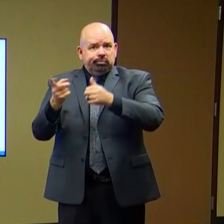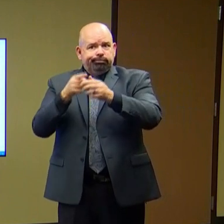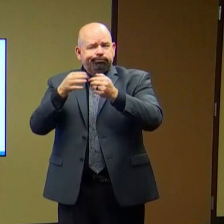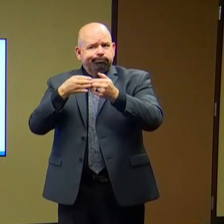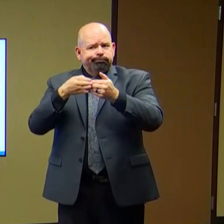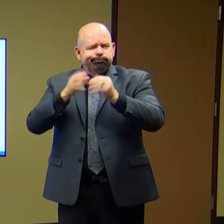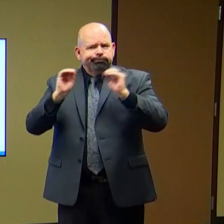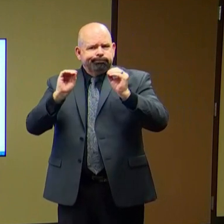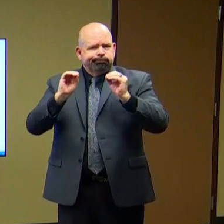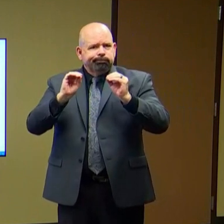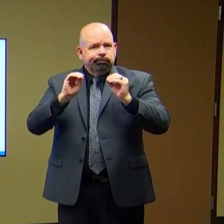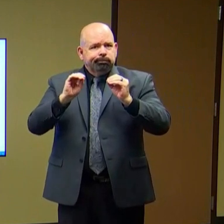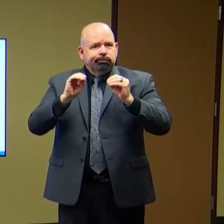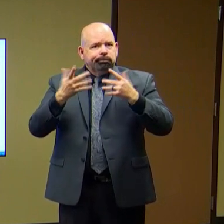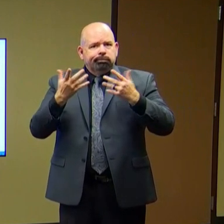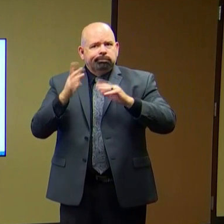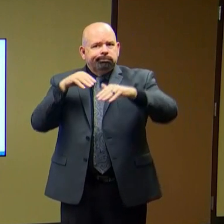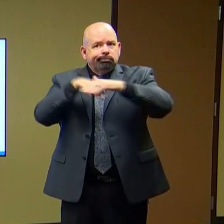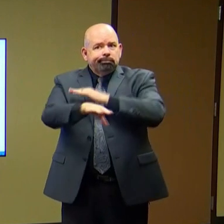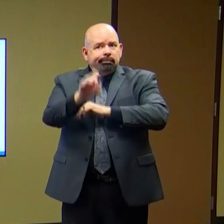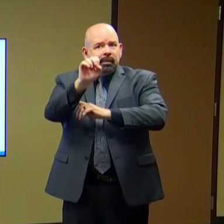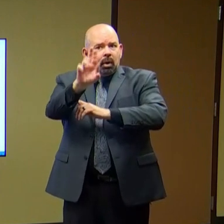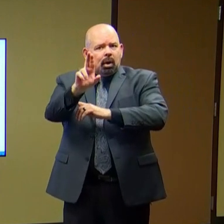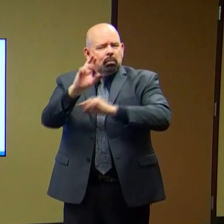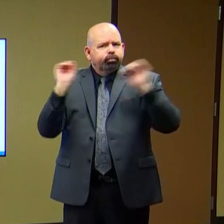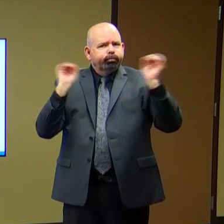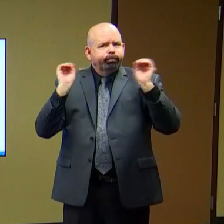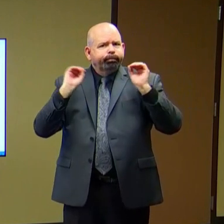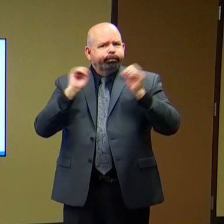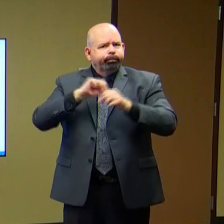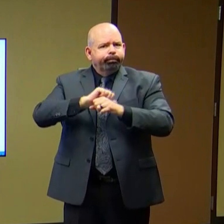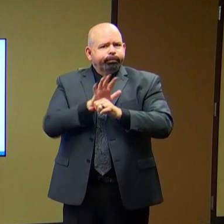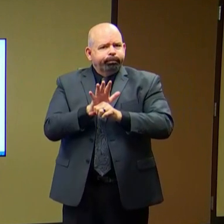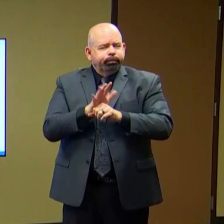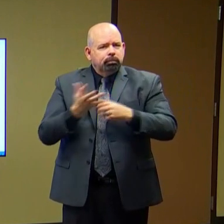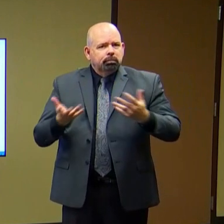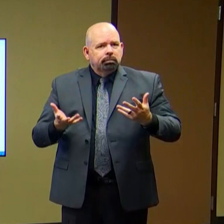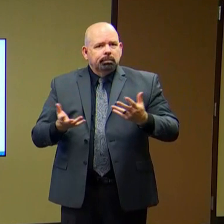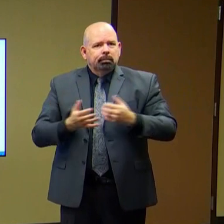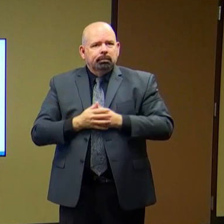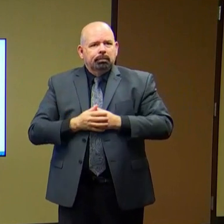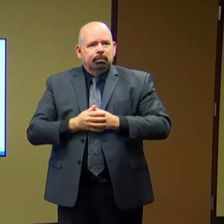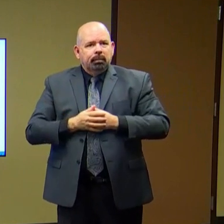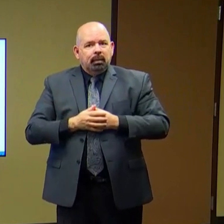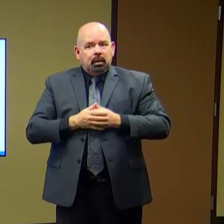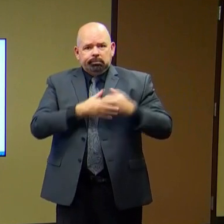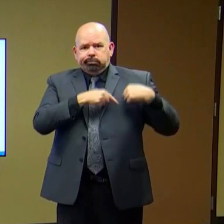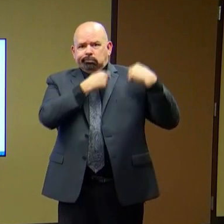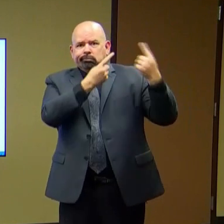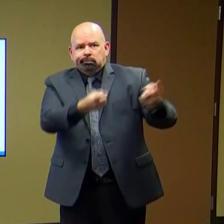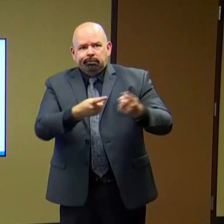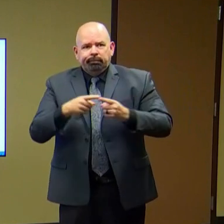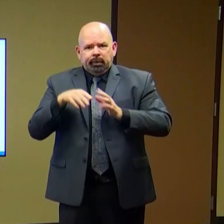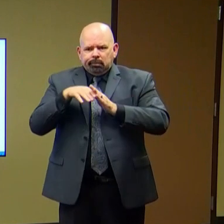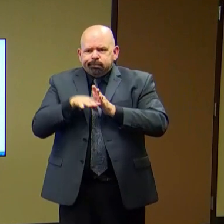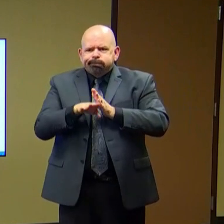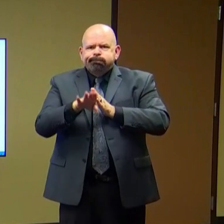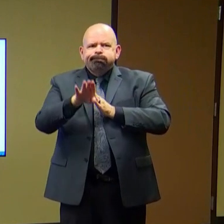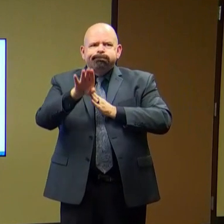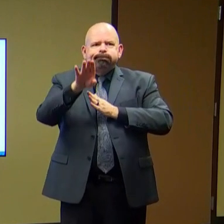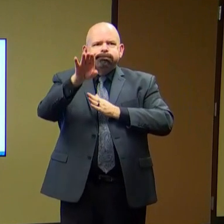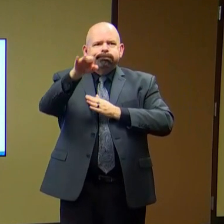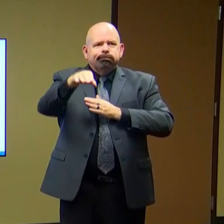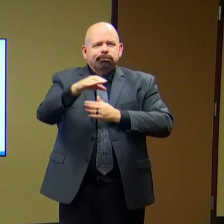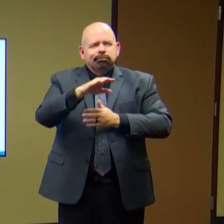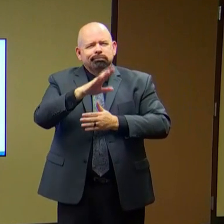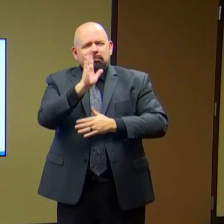emergency department with suspected or COVID. Then we went, and recall it was in mid-March